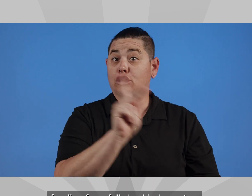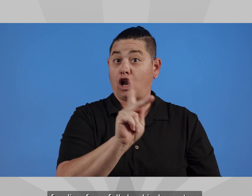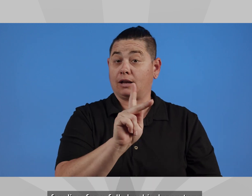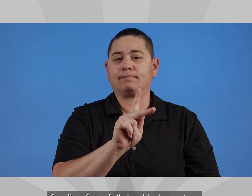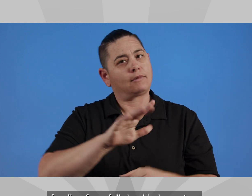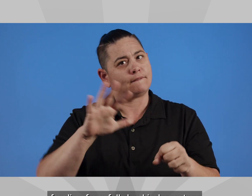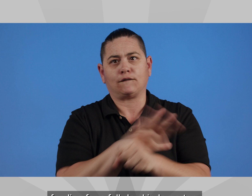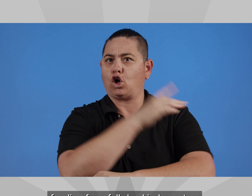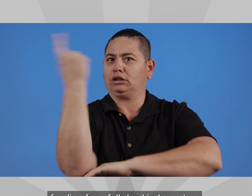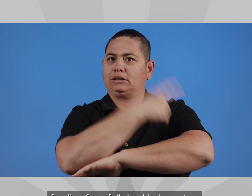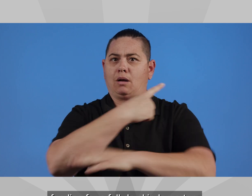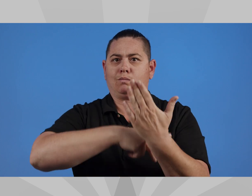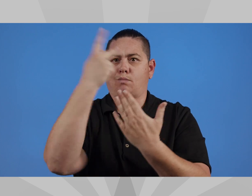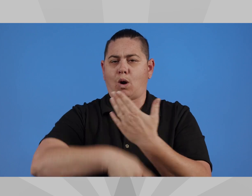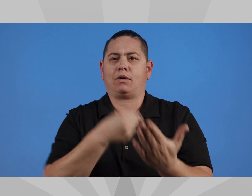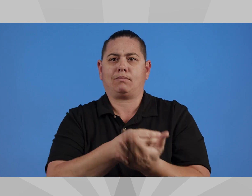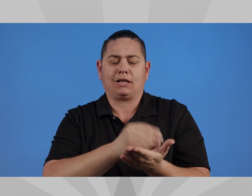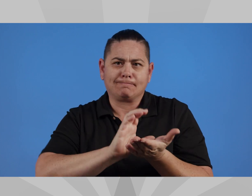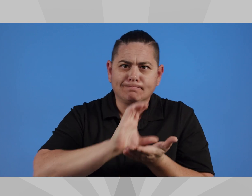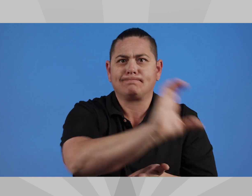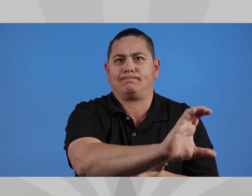Funding for a full-day kindergarten.